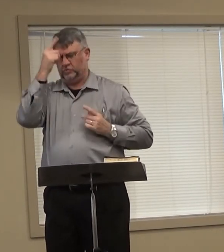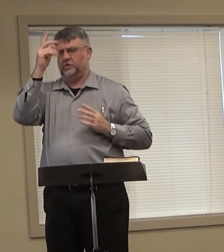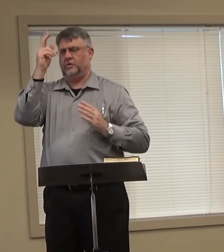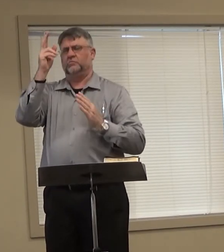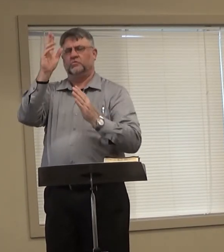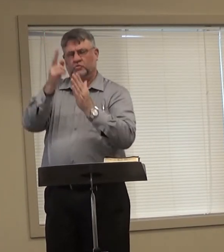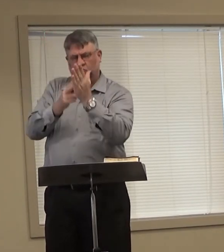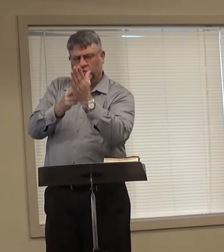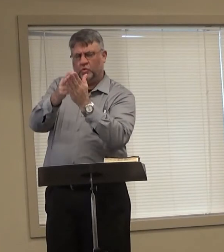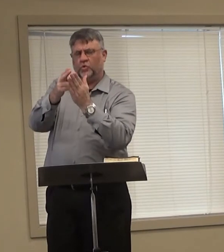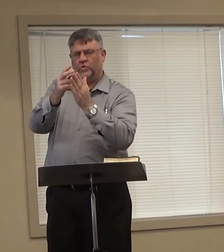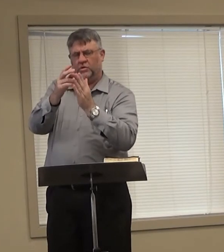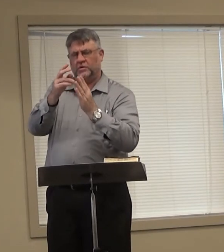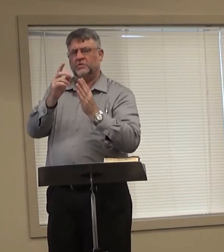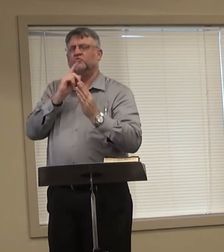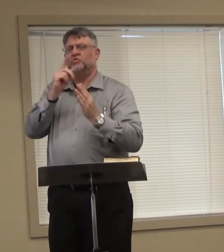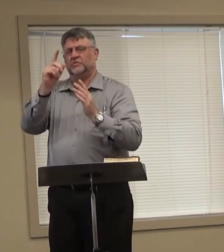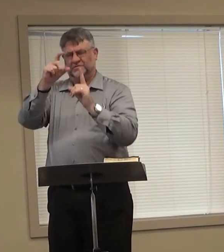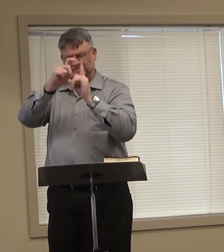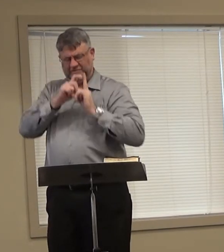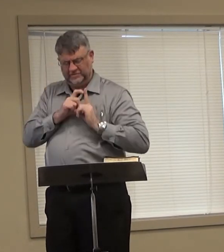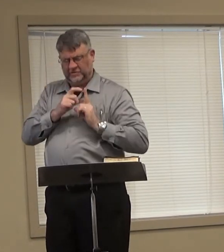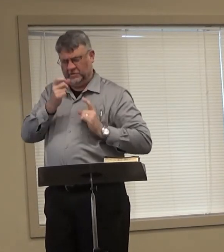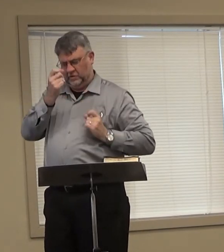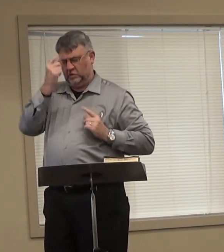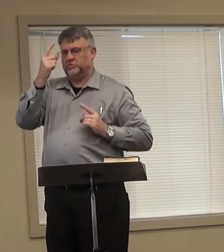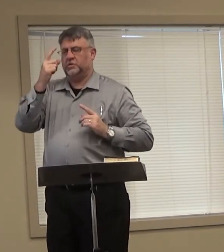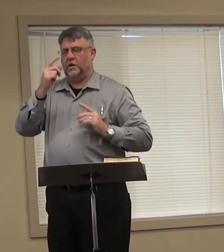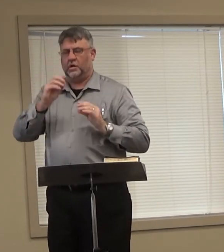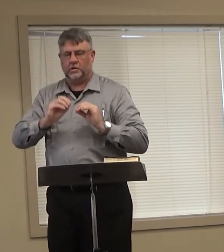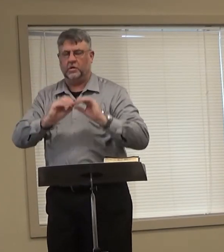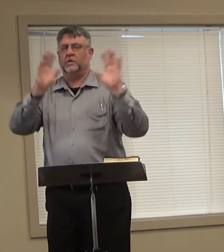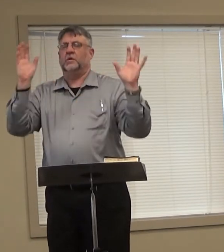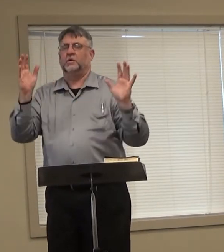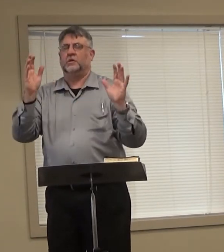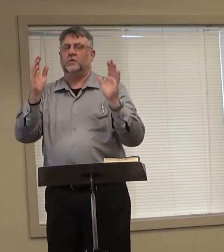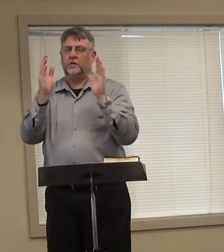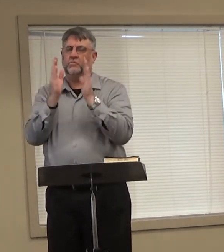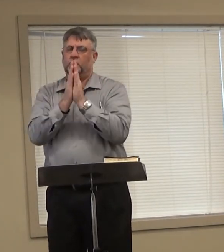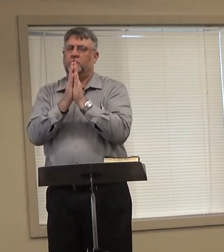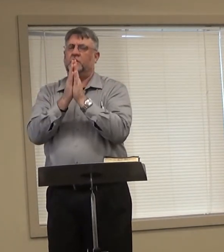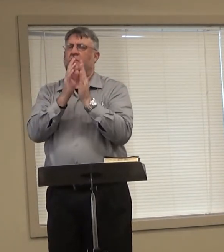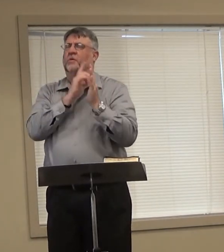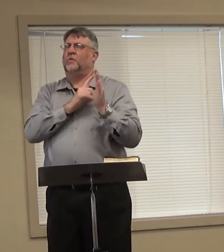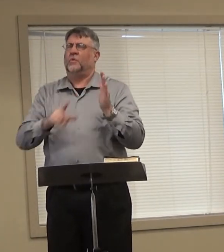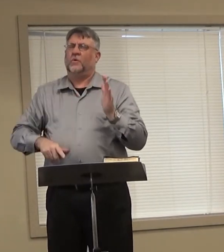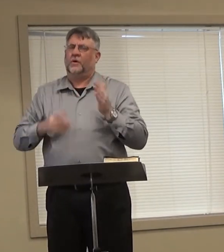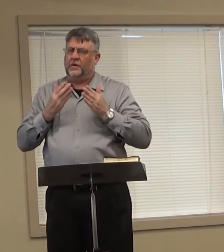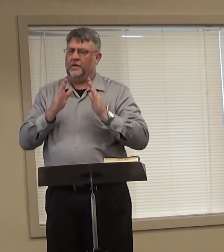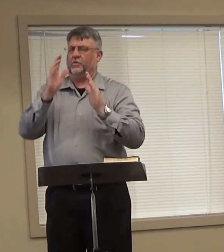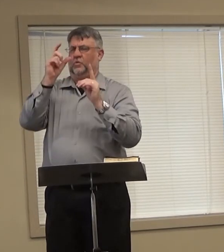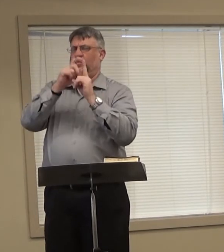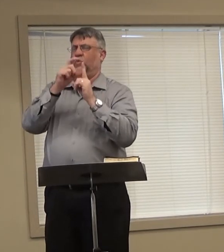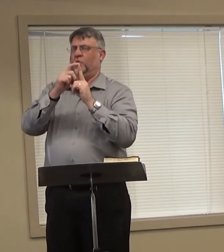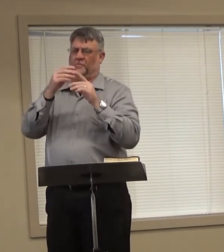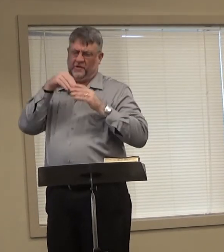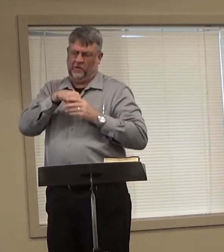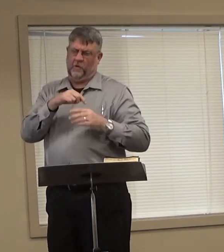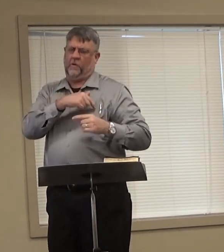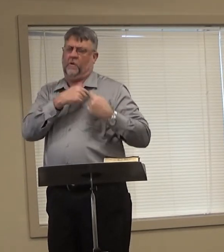your message, that your truth will come into our hearts, that you'll give us your understanding, Lord. Let your